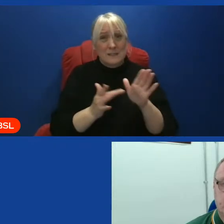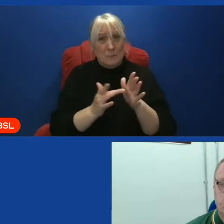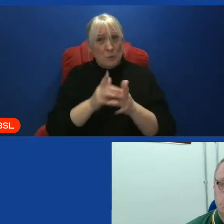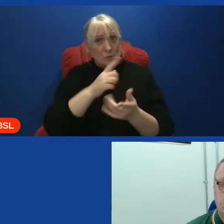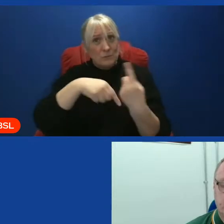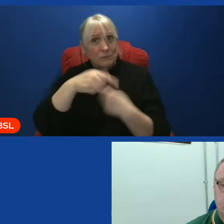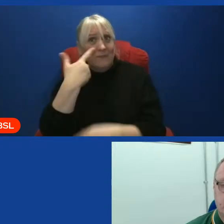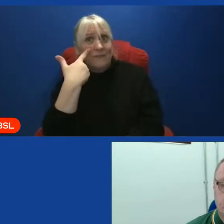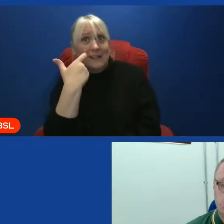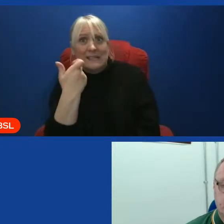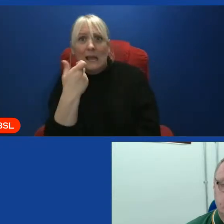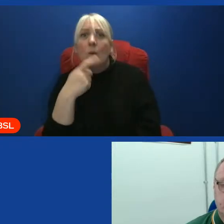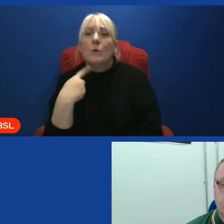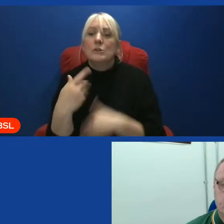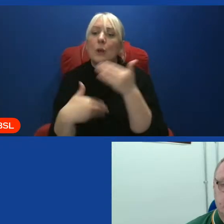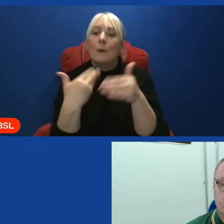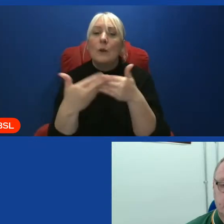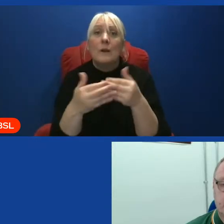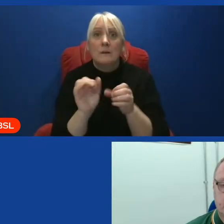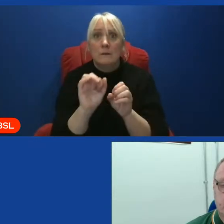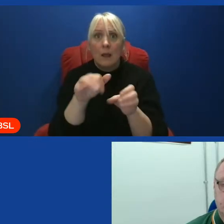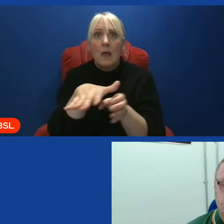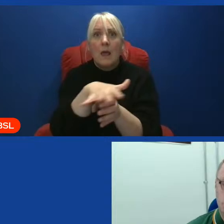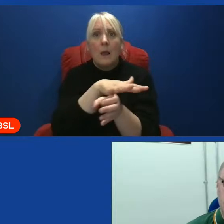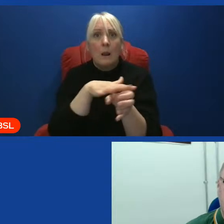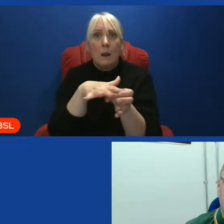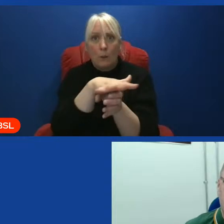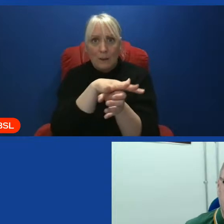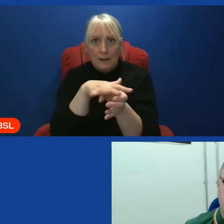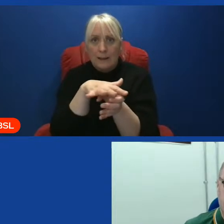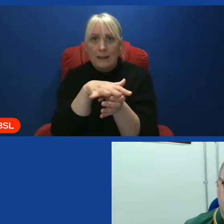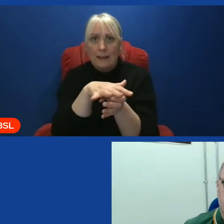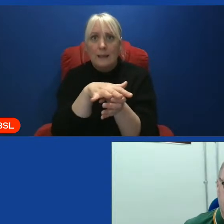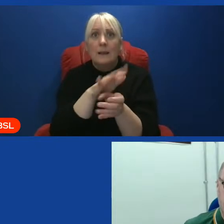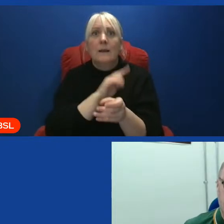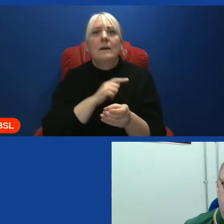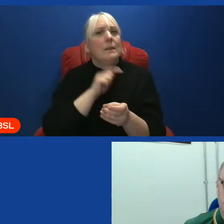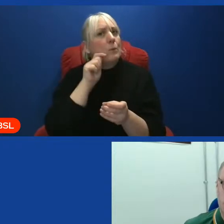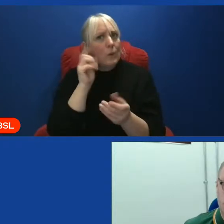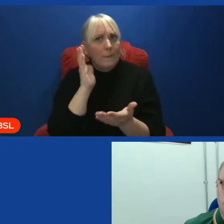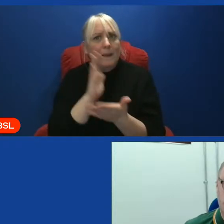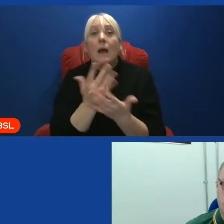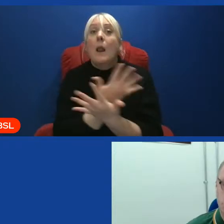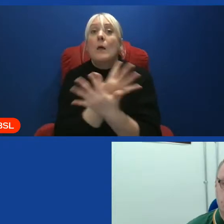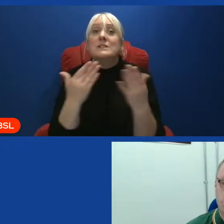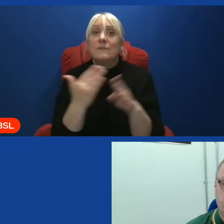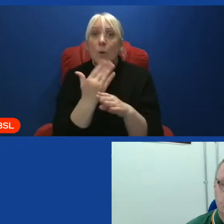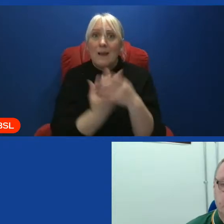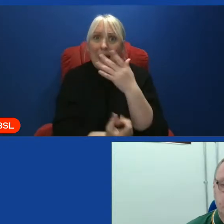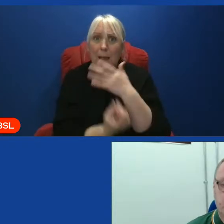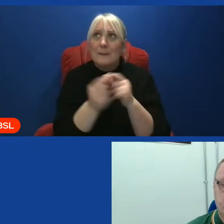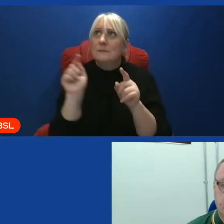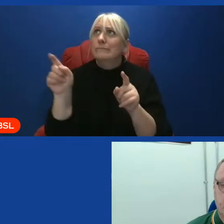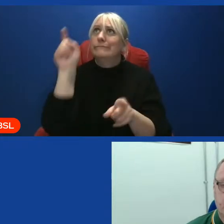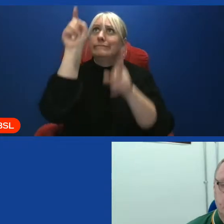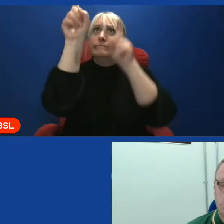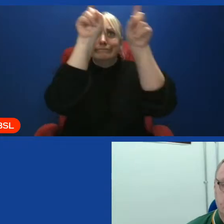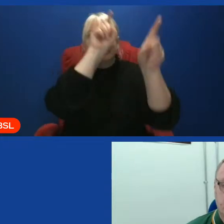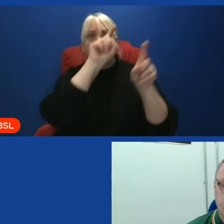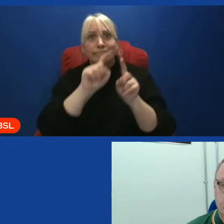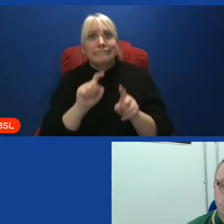in people's own local areas, because, there will be lots of work happening, across the board, whether